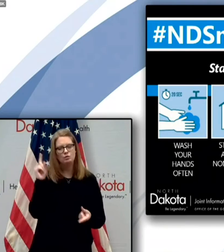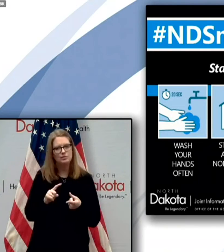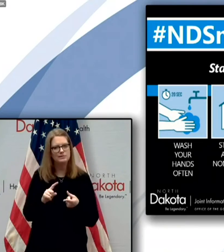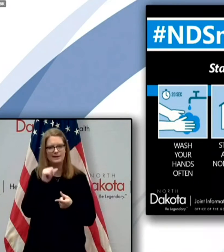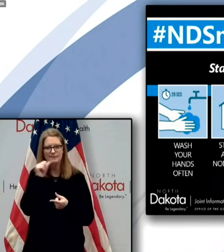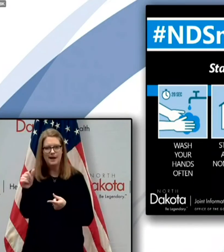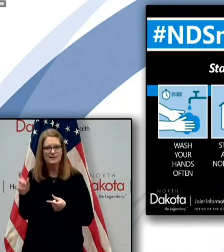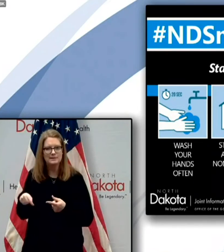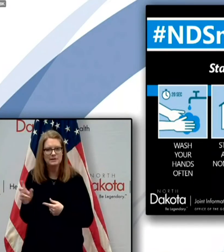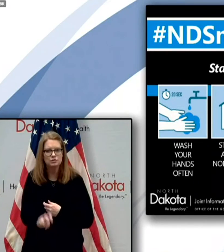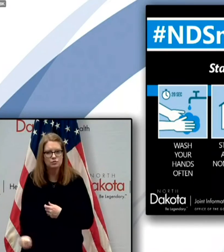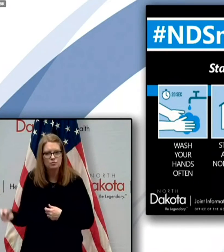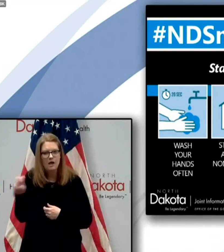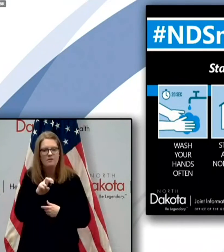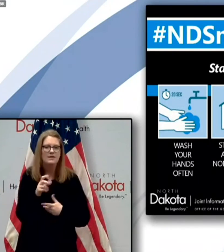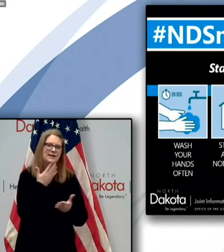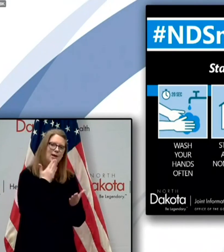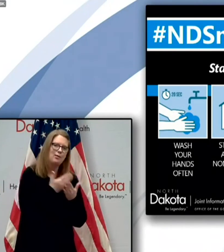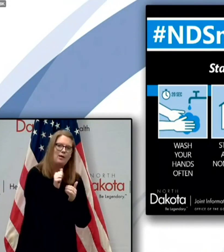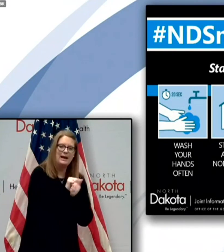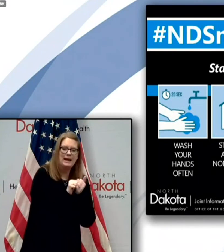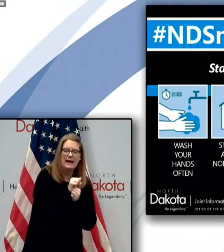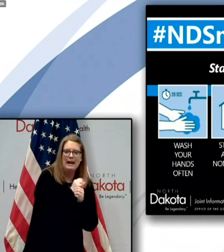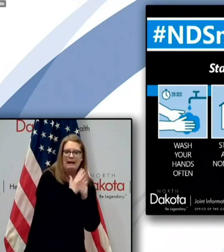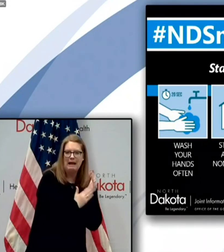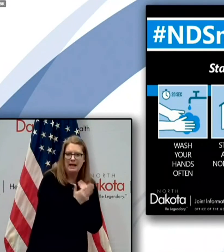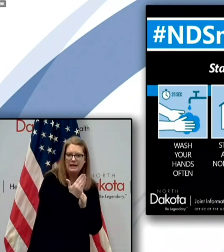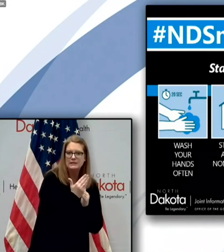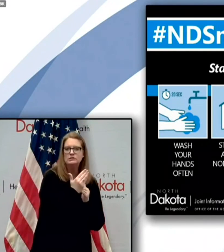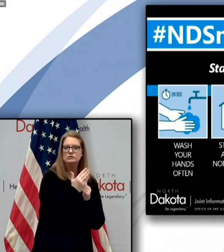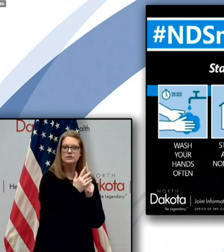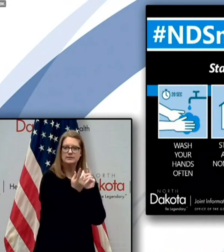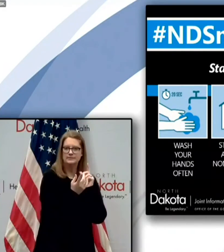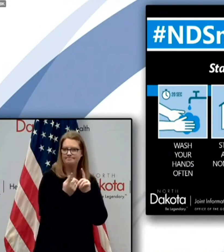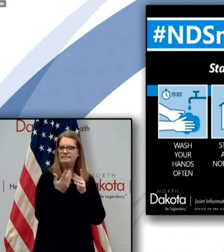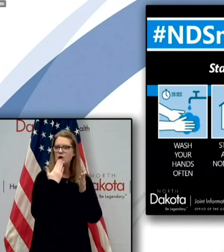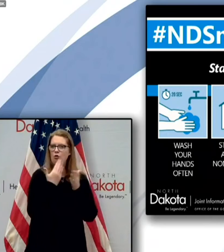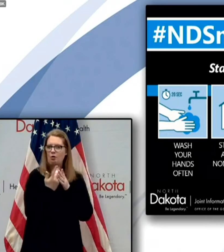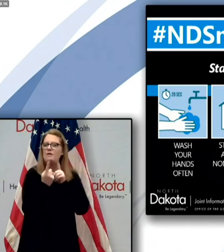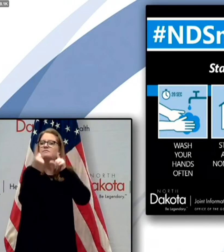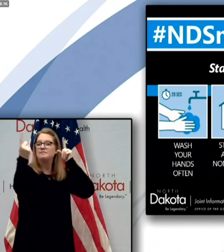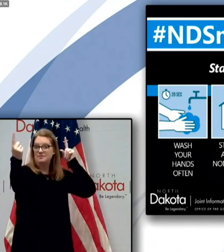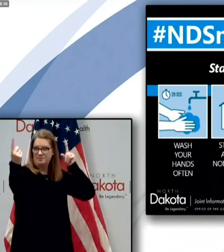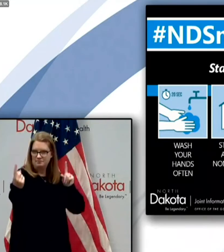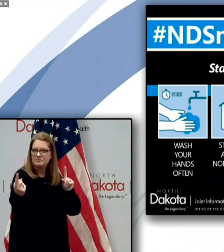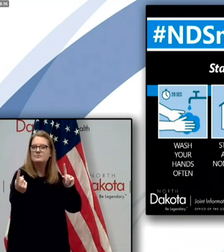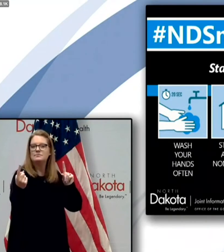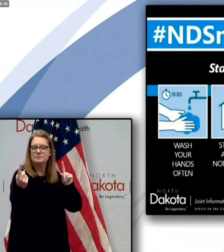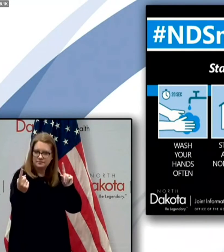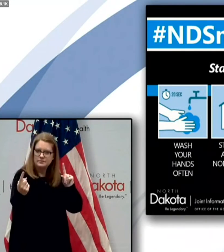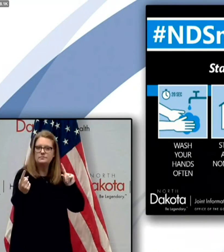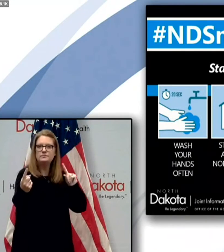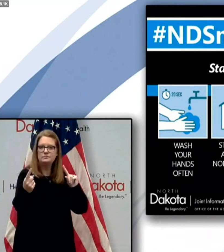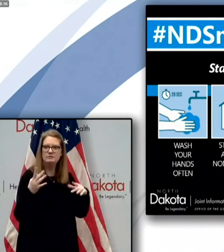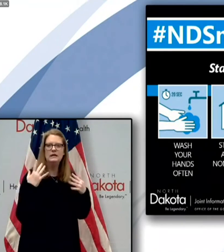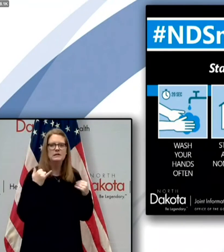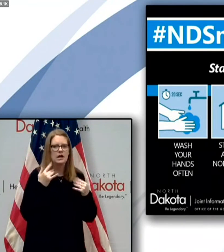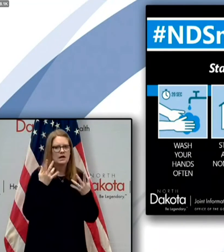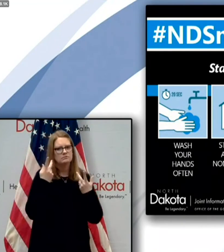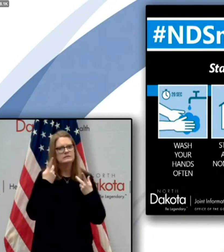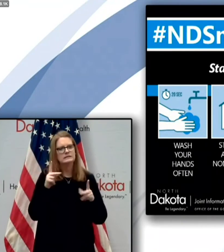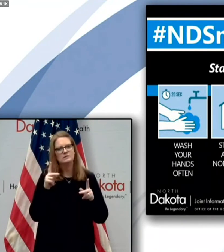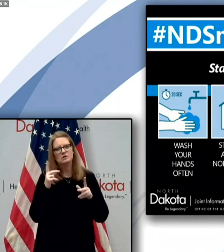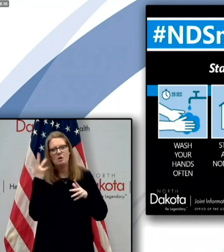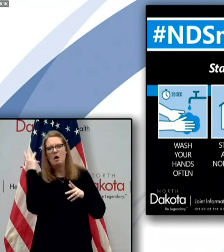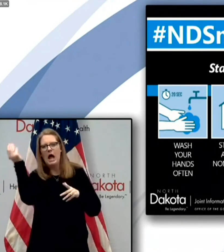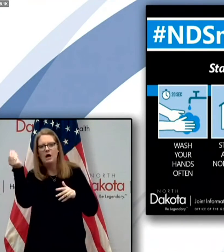working to stay healthy with good hygiene. They've been keeping physical distance. We've, encouraged and see people now starting to wear masks, which can